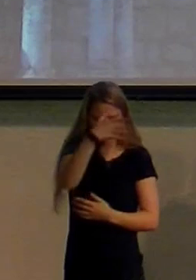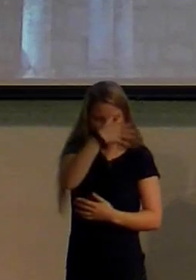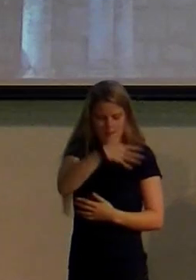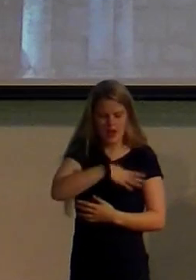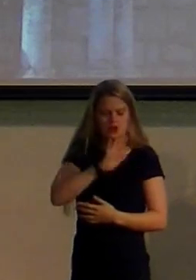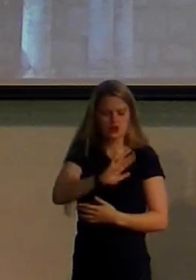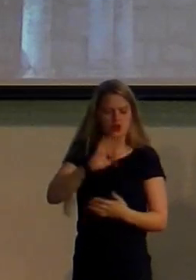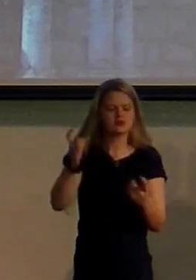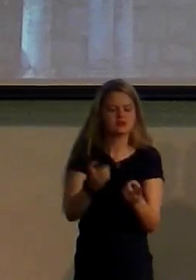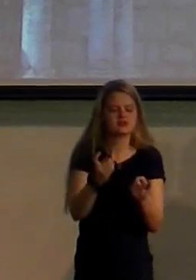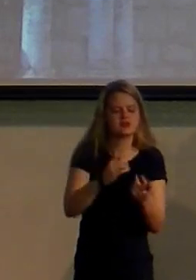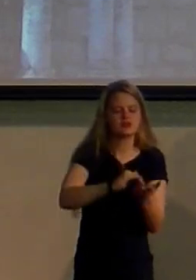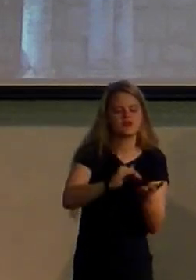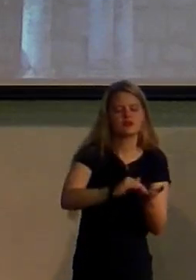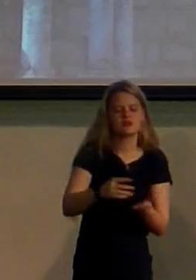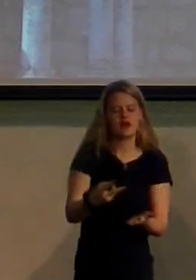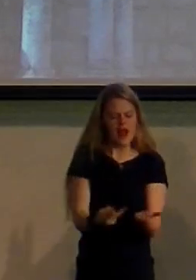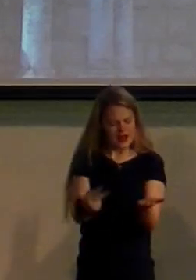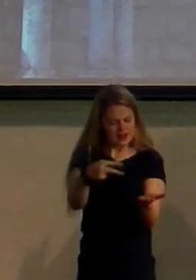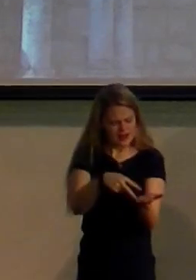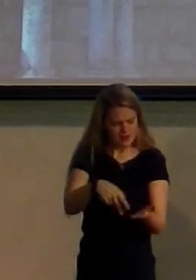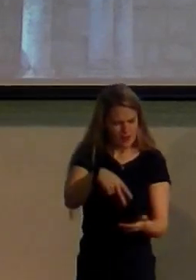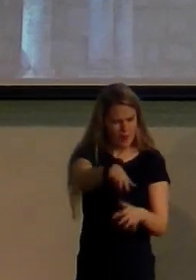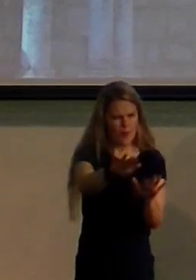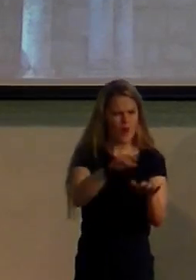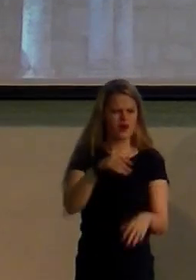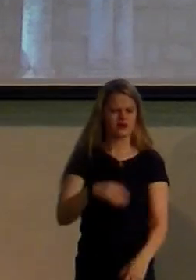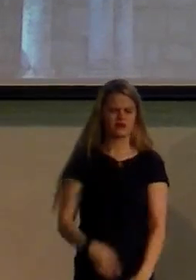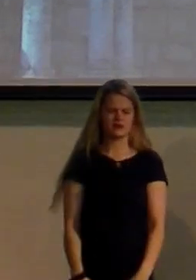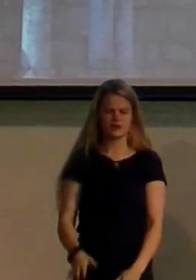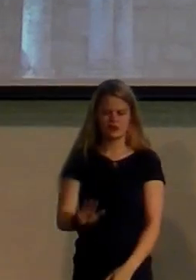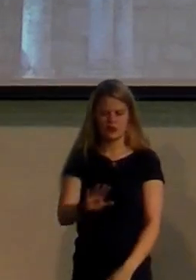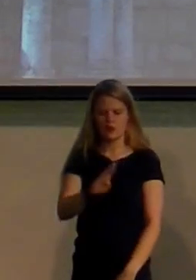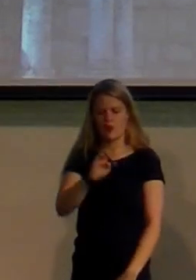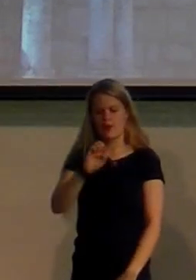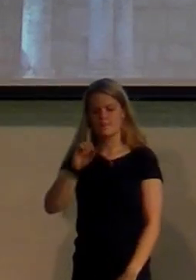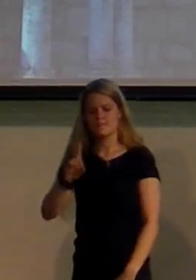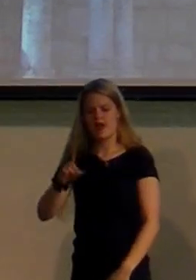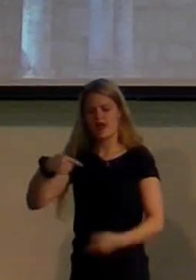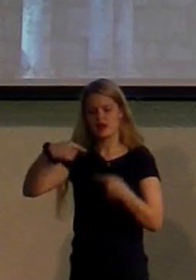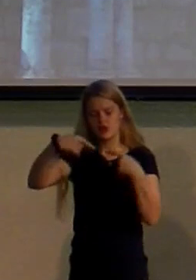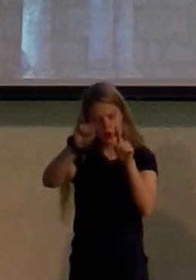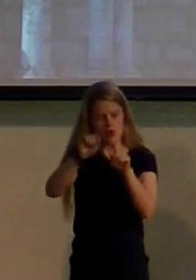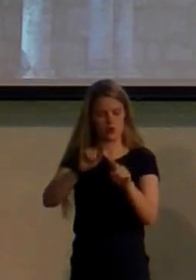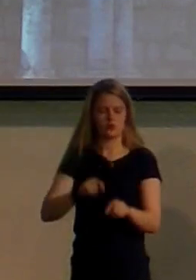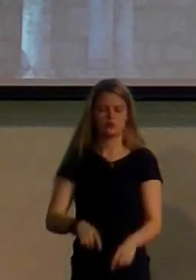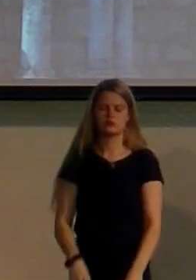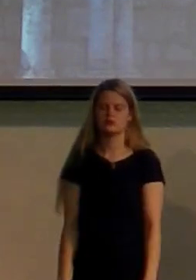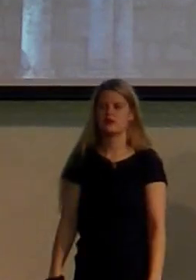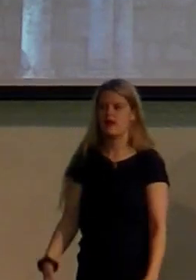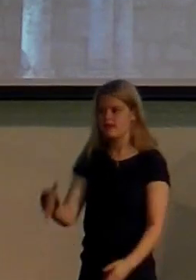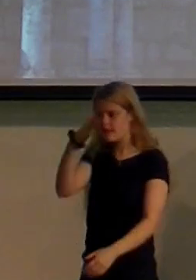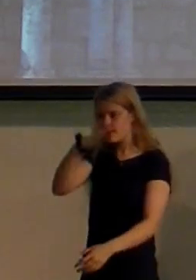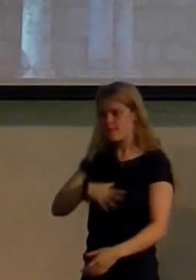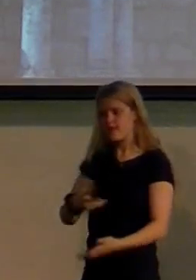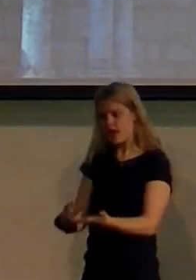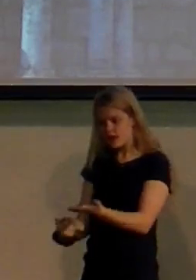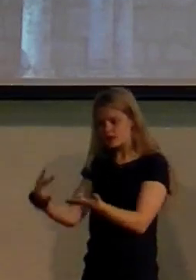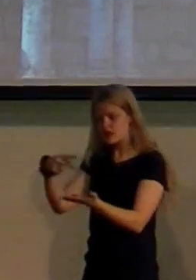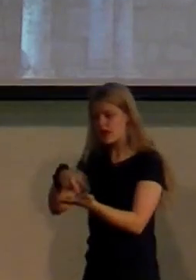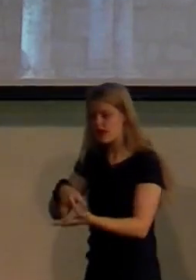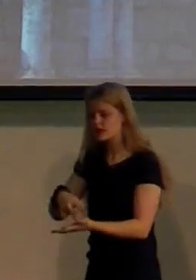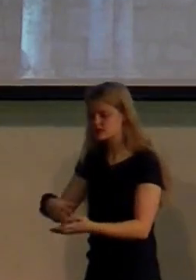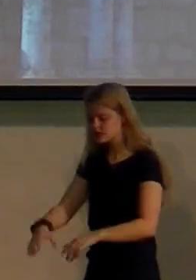says, get up and walk. Pick up your bed and go. And the man can do so. And Jesus shows again